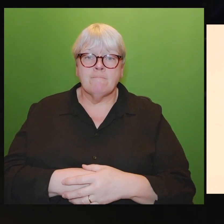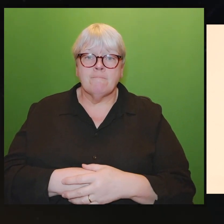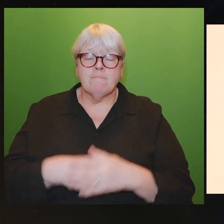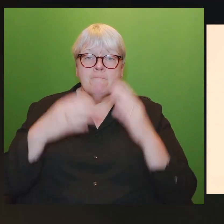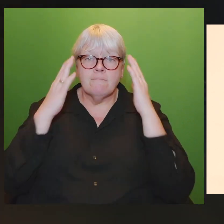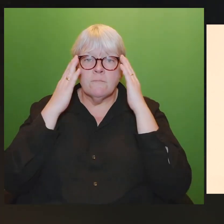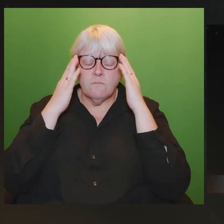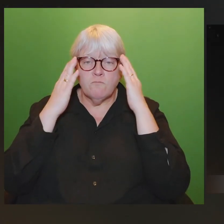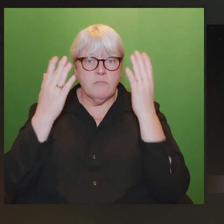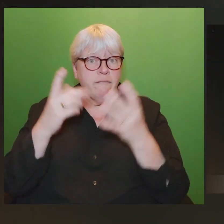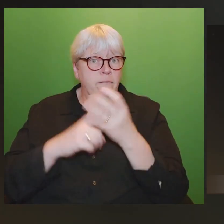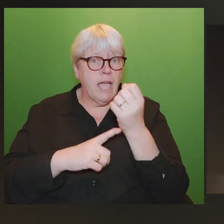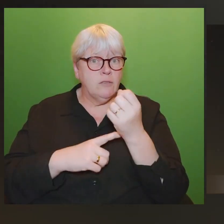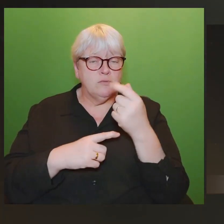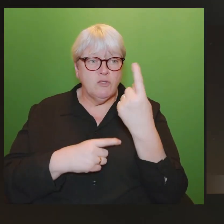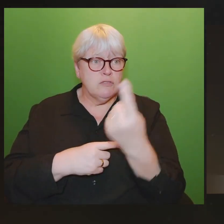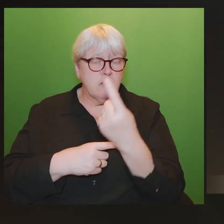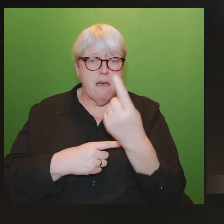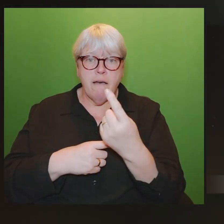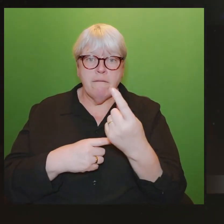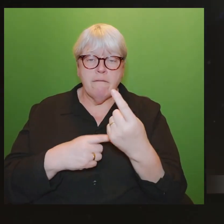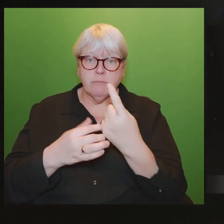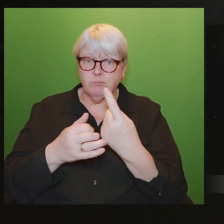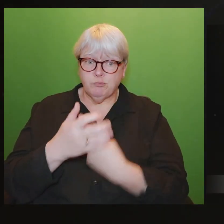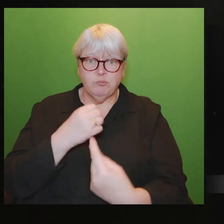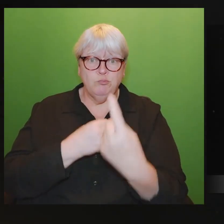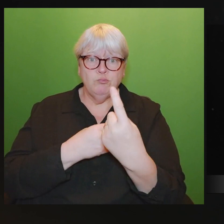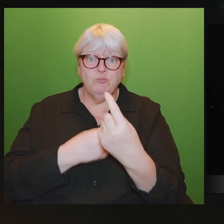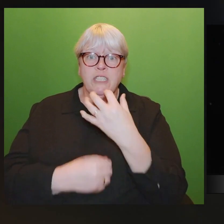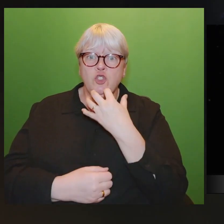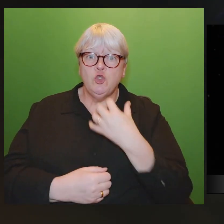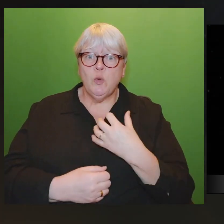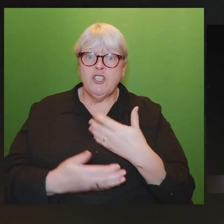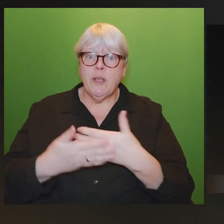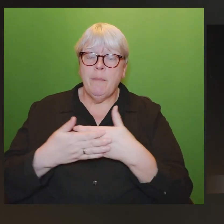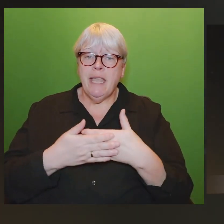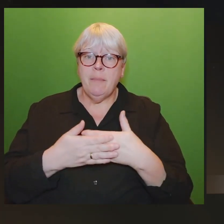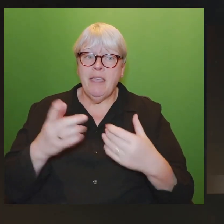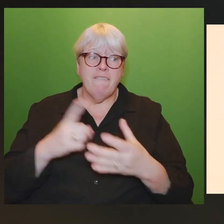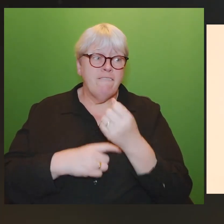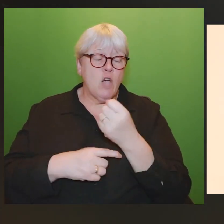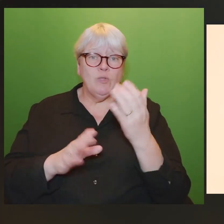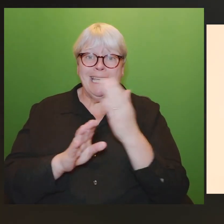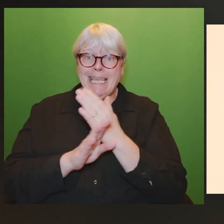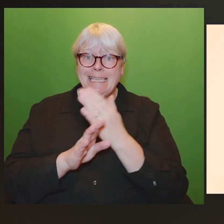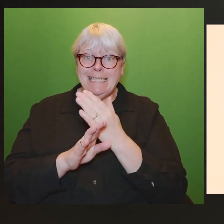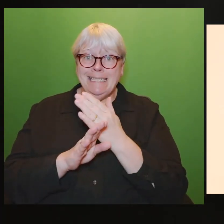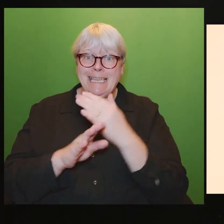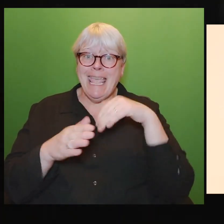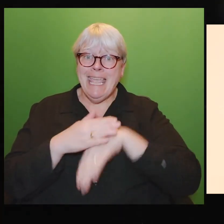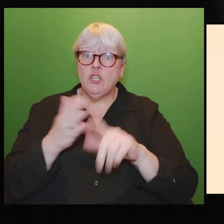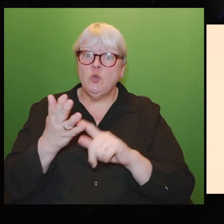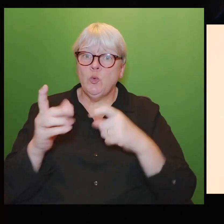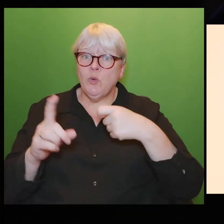mum became very ill, and she died, sadly, in January 2014. I reached out to brush